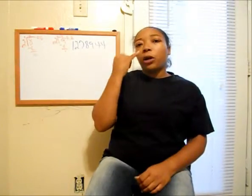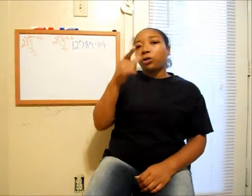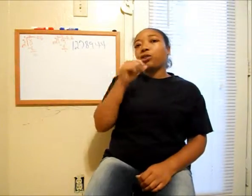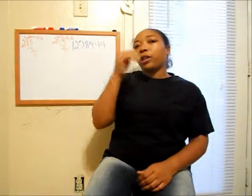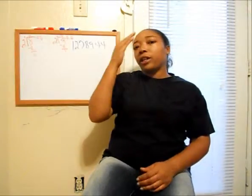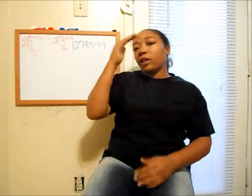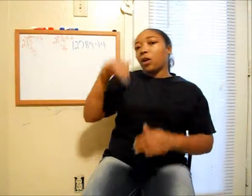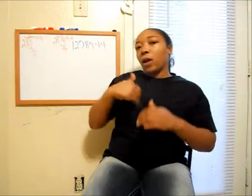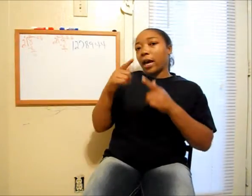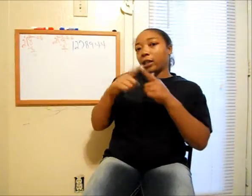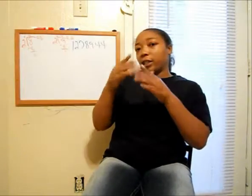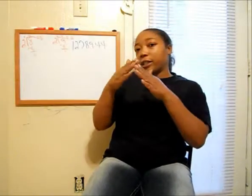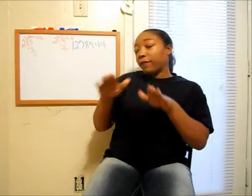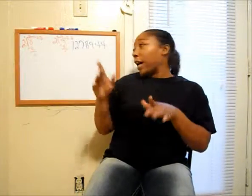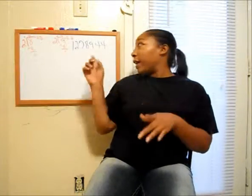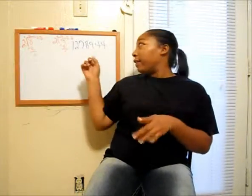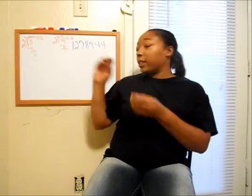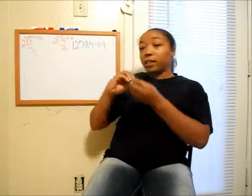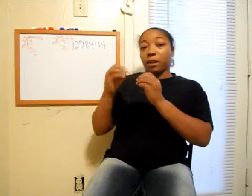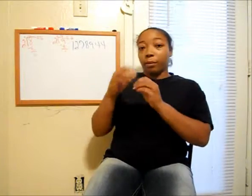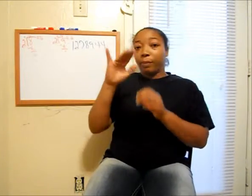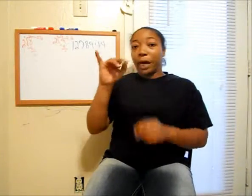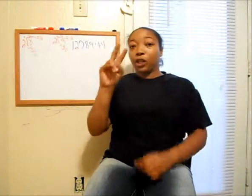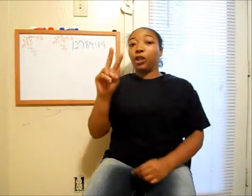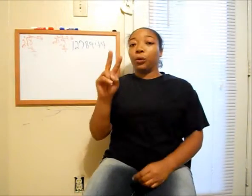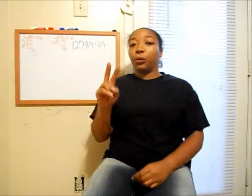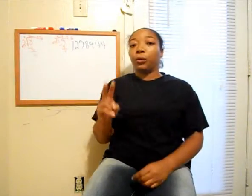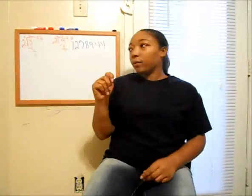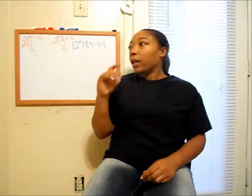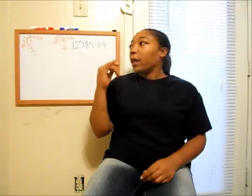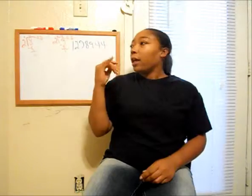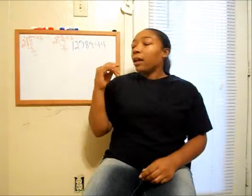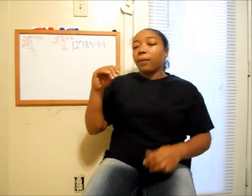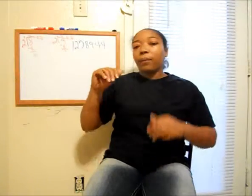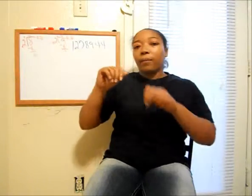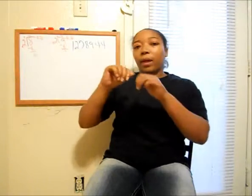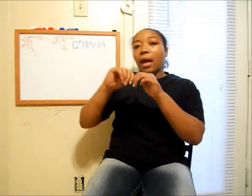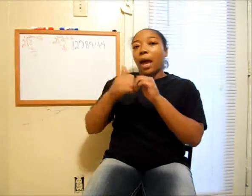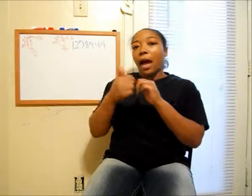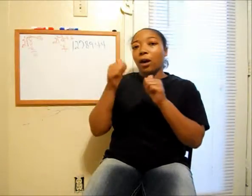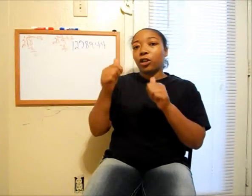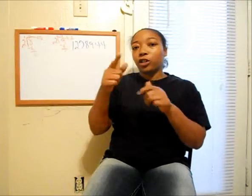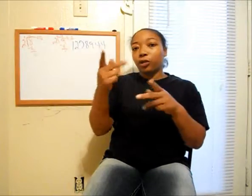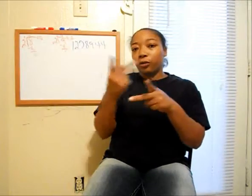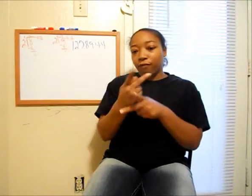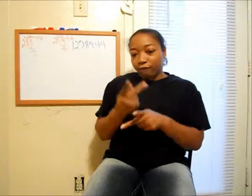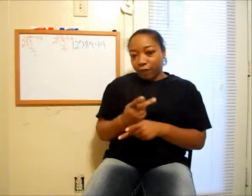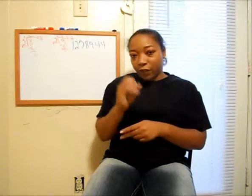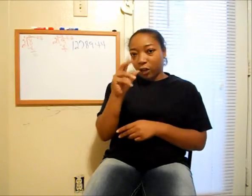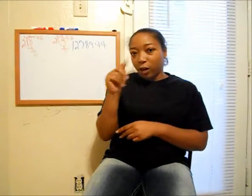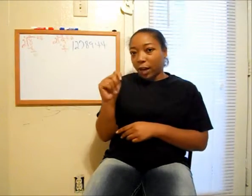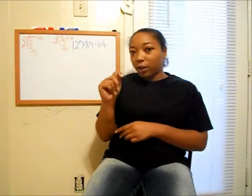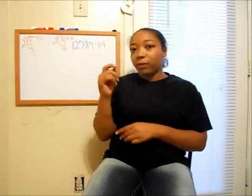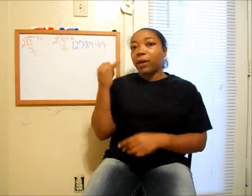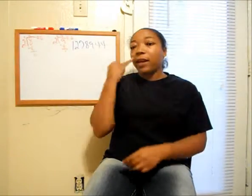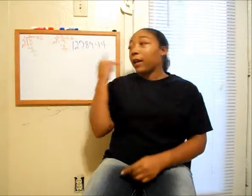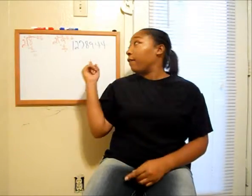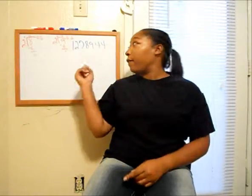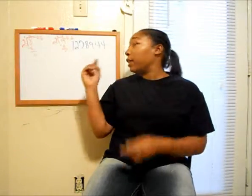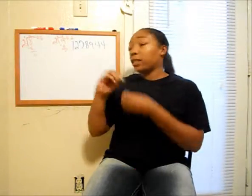Suppose you didn't know how to divide this number by 2. How could you figure out if this